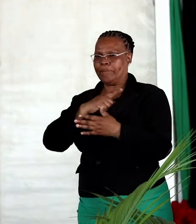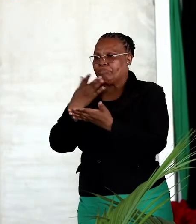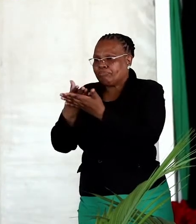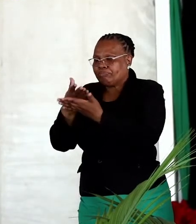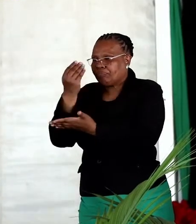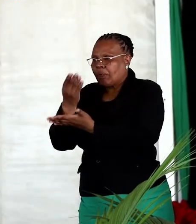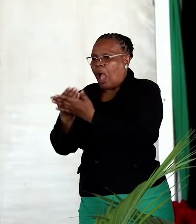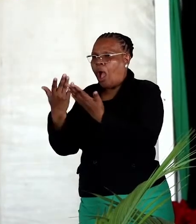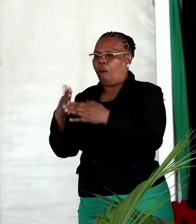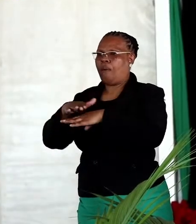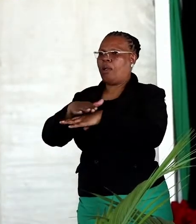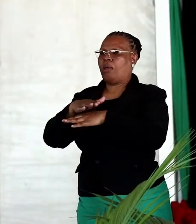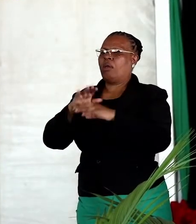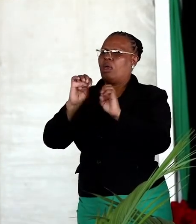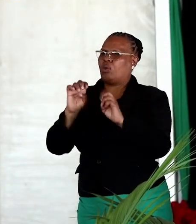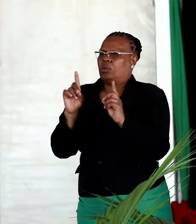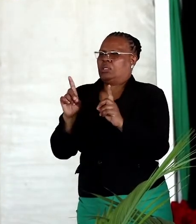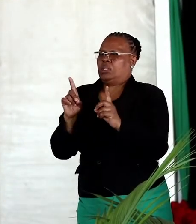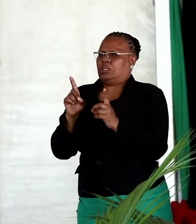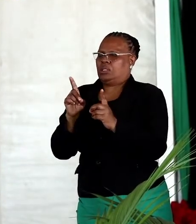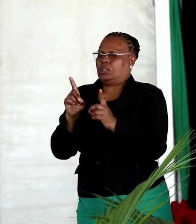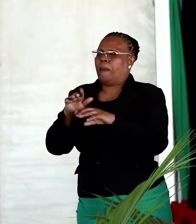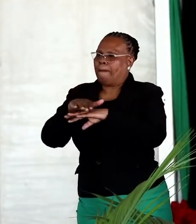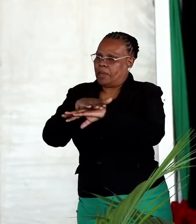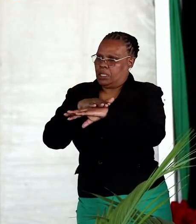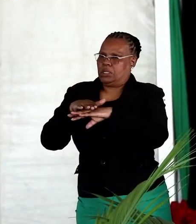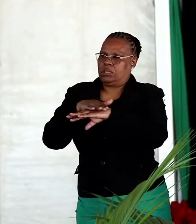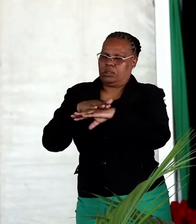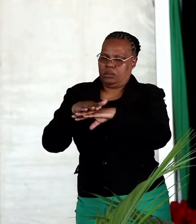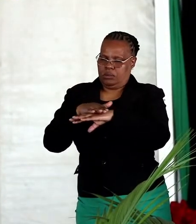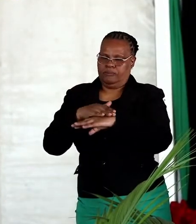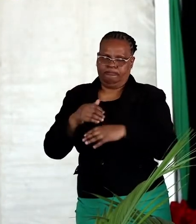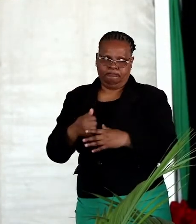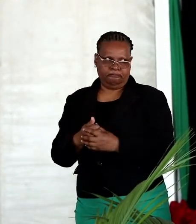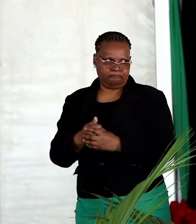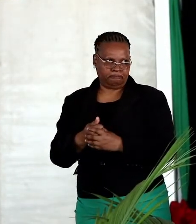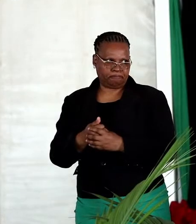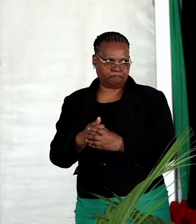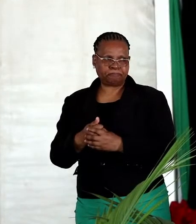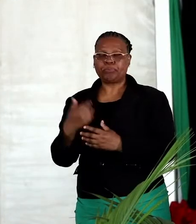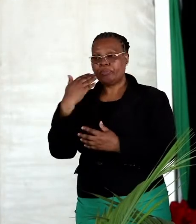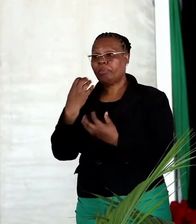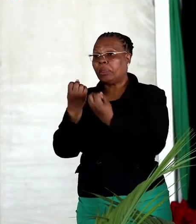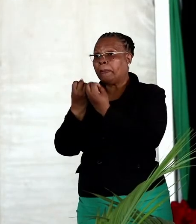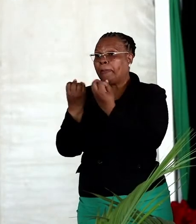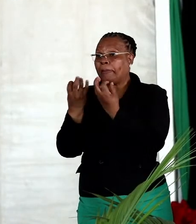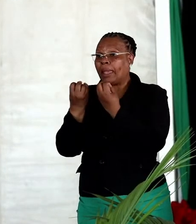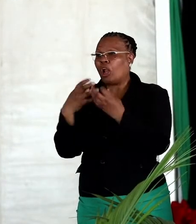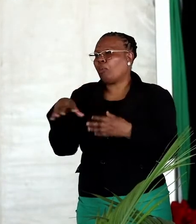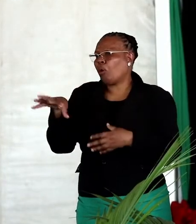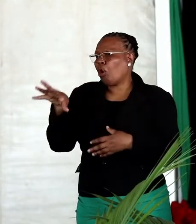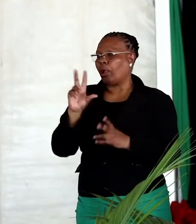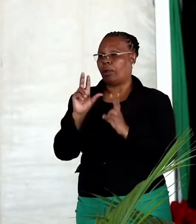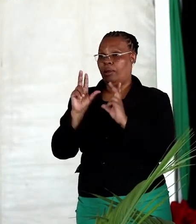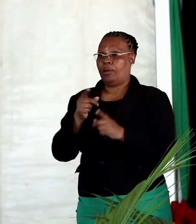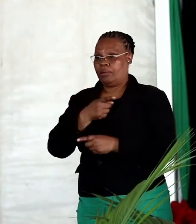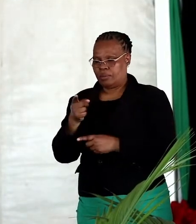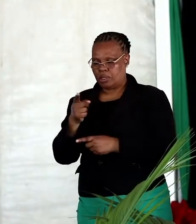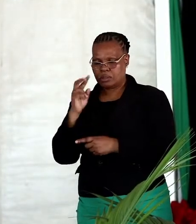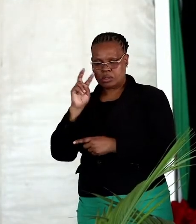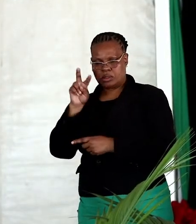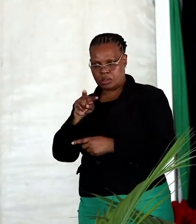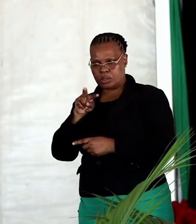According to the statistics, we see that, as I said before, that